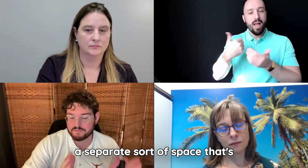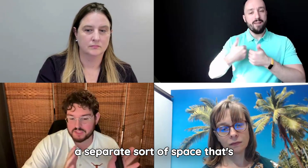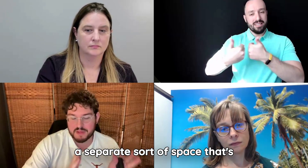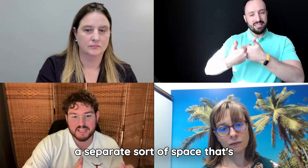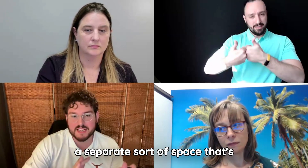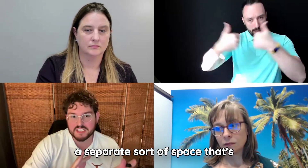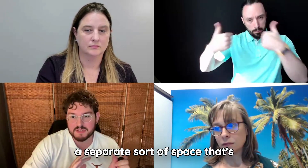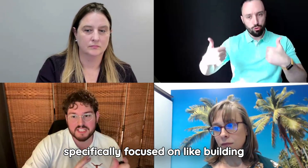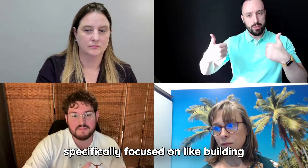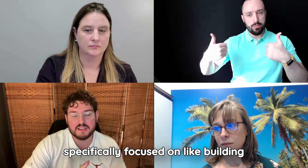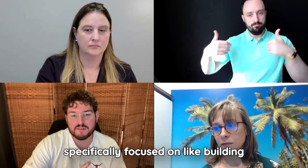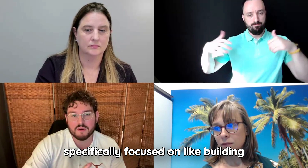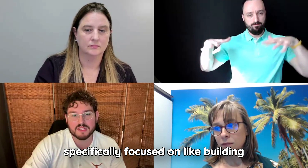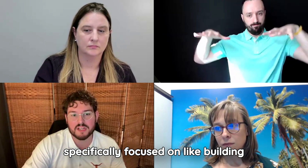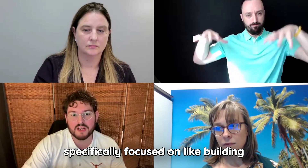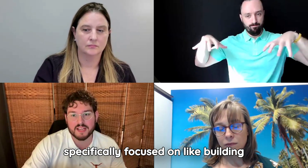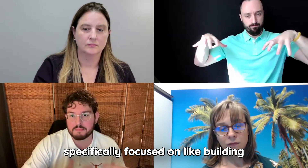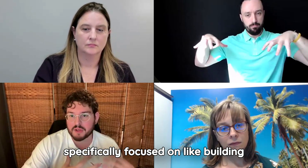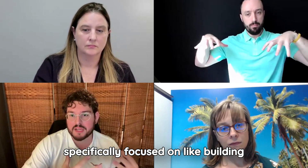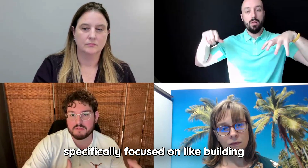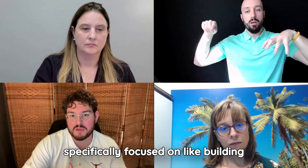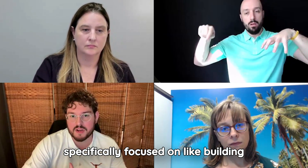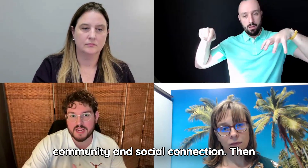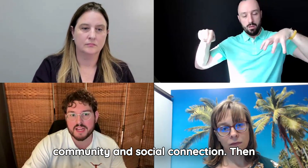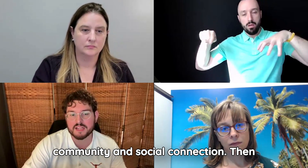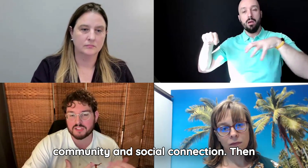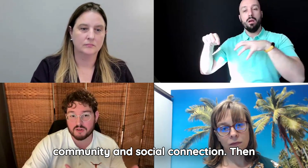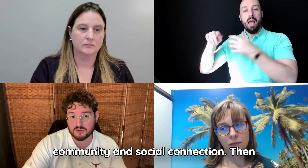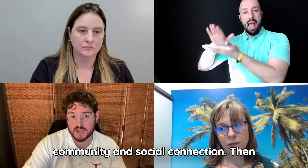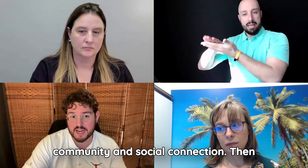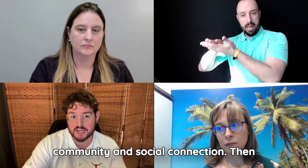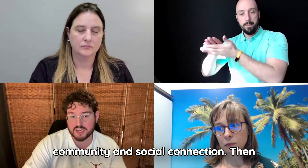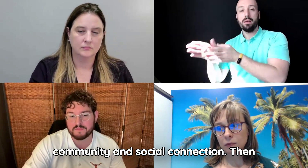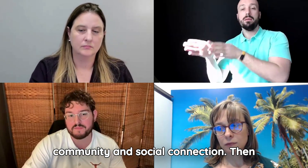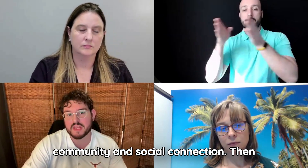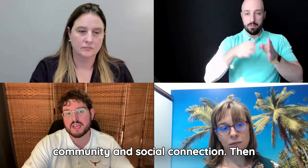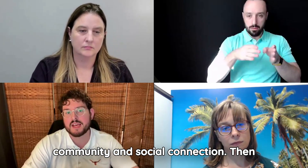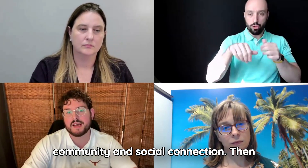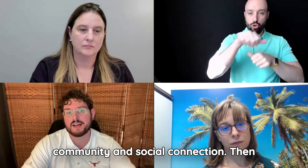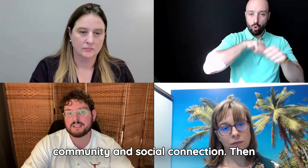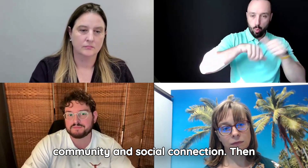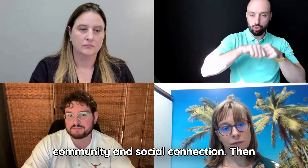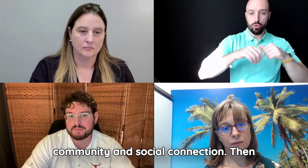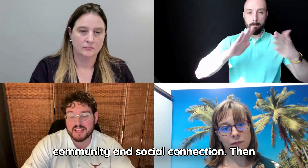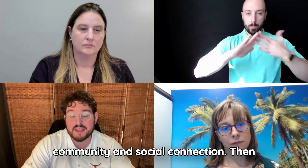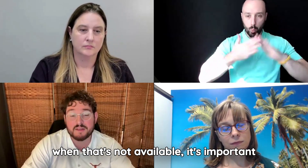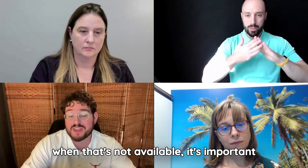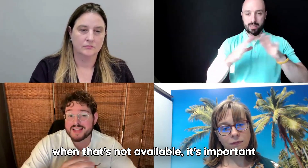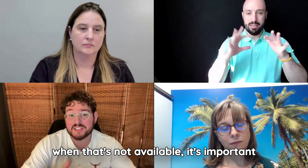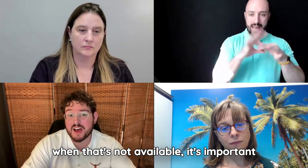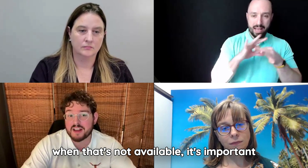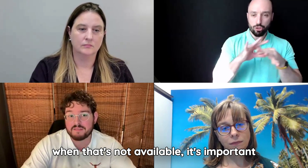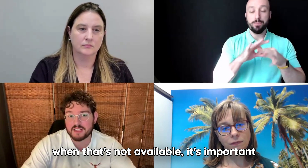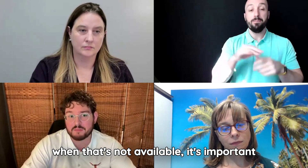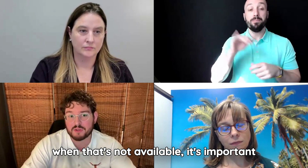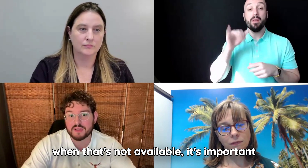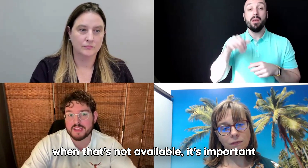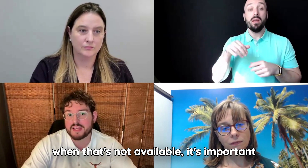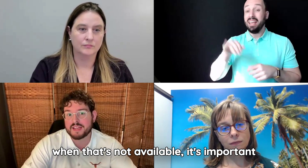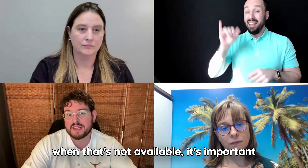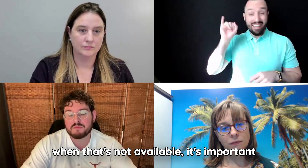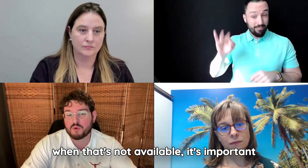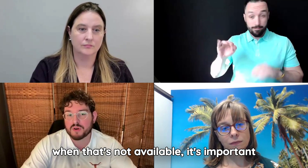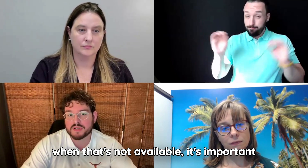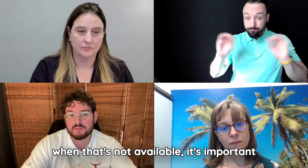like space that's specifically focused on like building community and social connection. And then when that's not